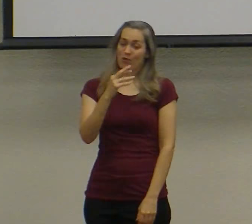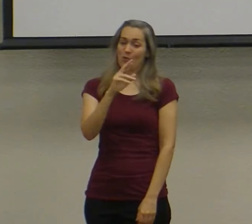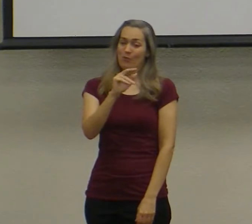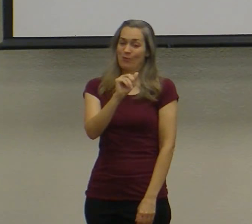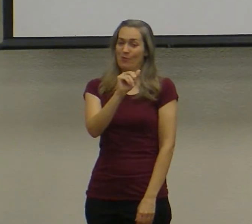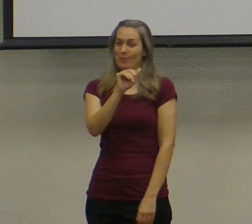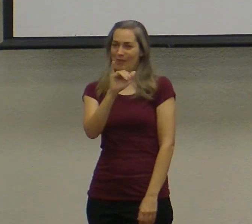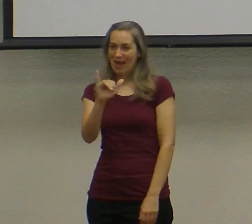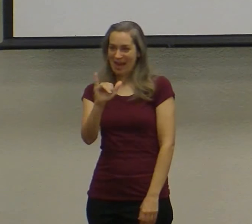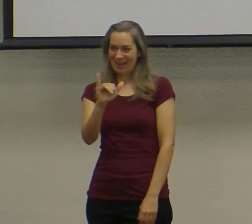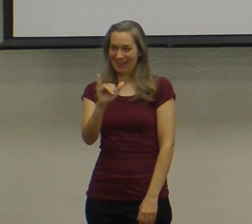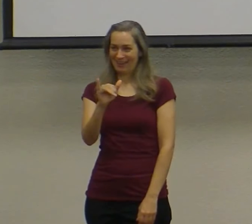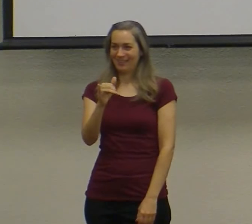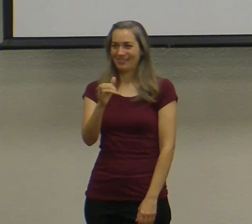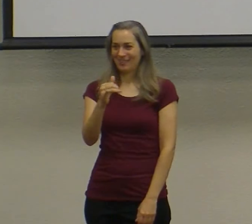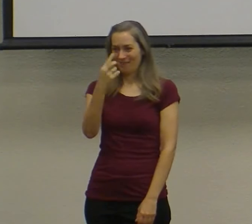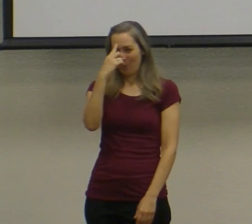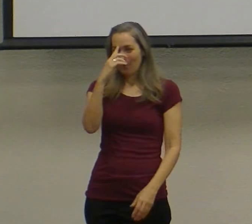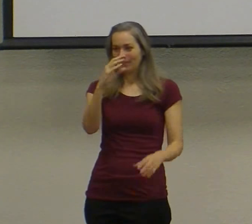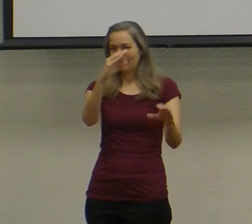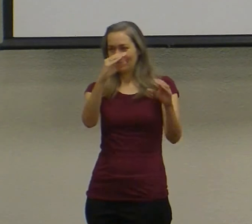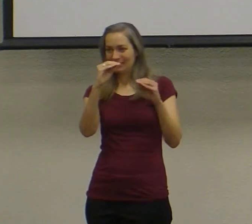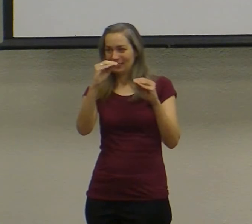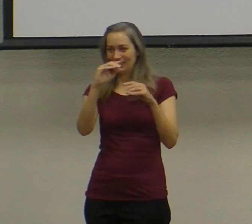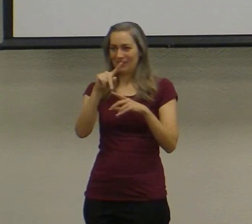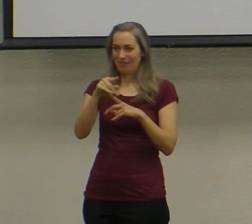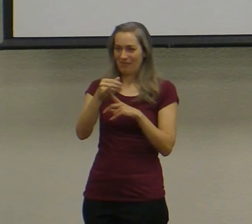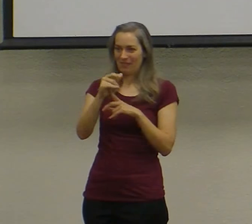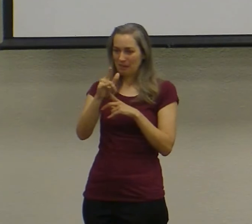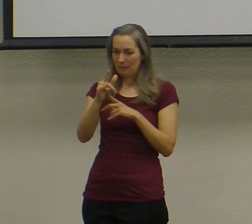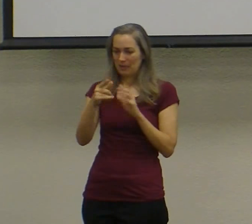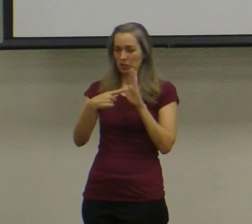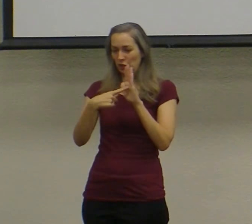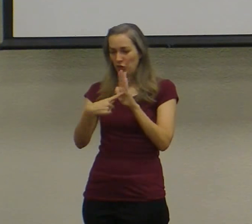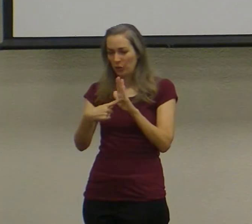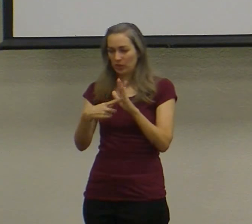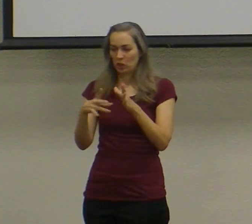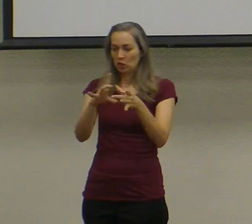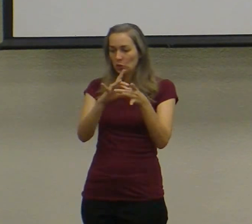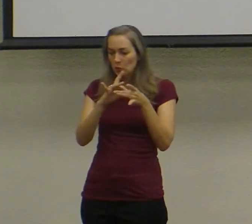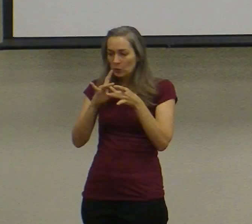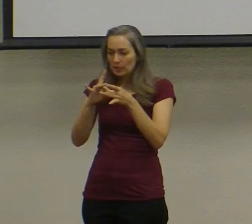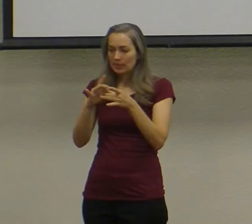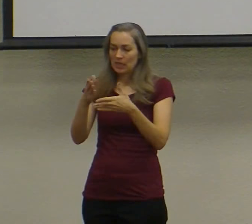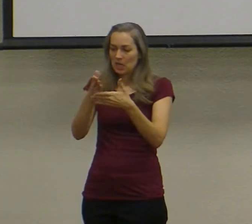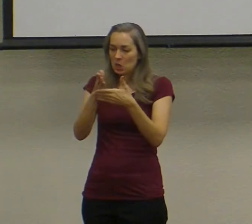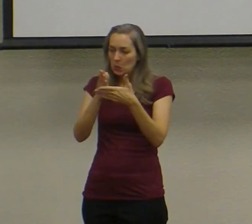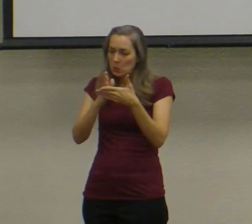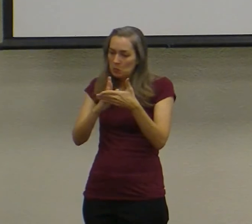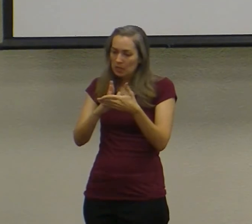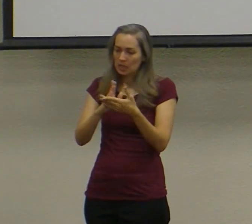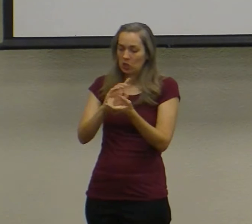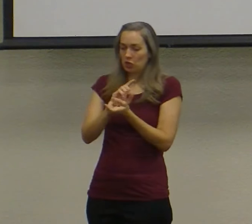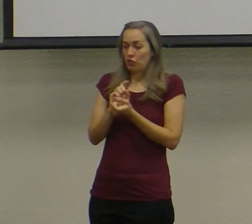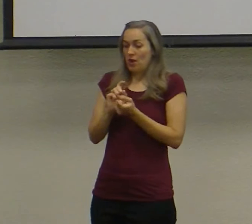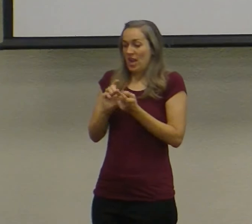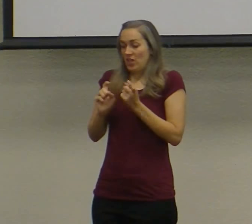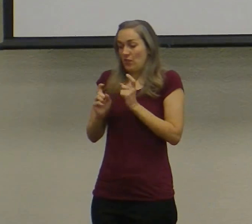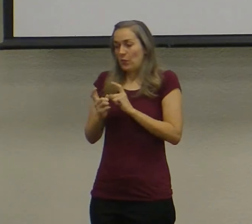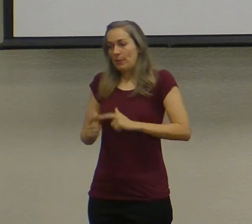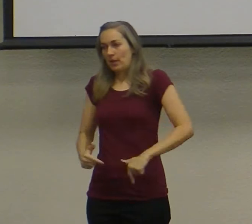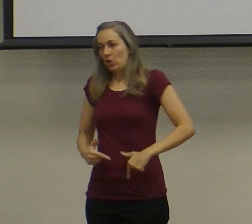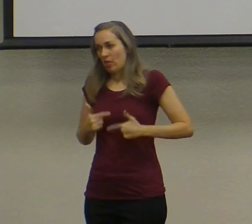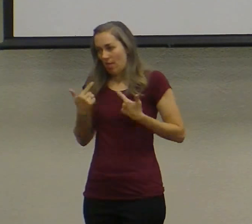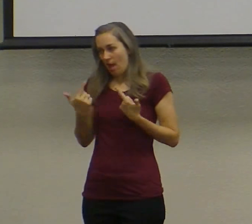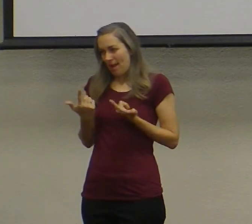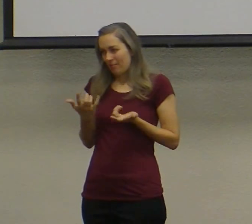bringing out things in our study of Philippians about unity and humility and living a transformed life. And truly,